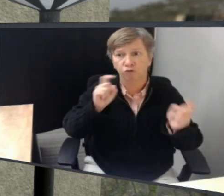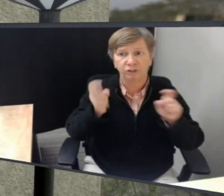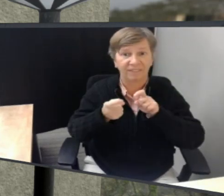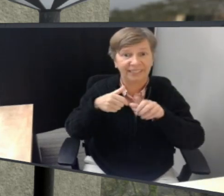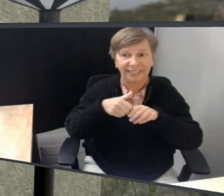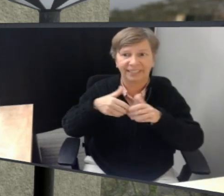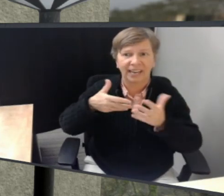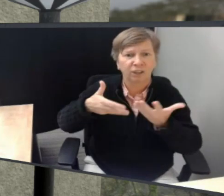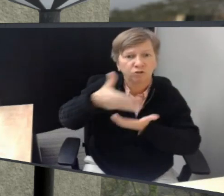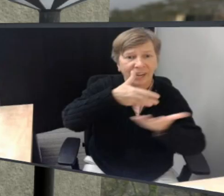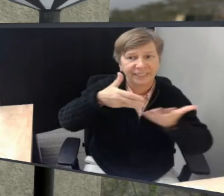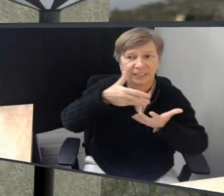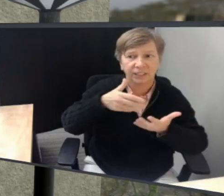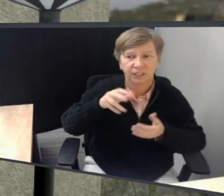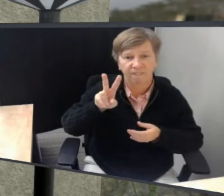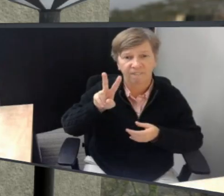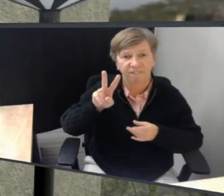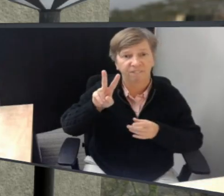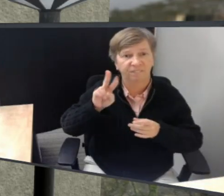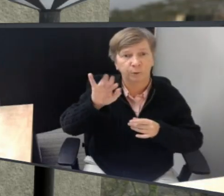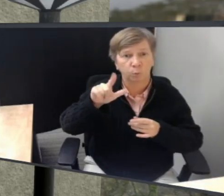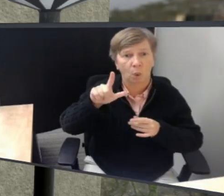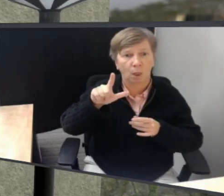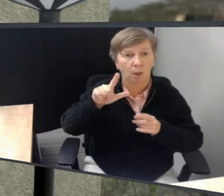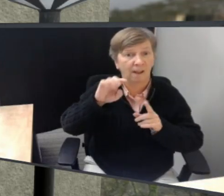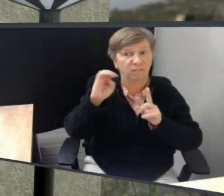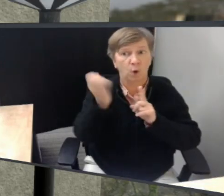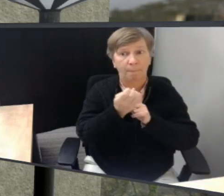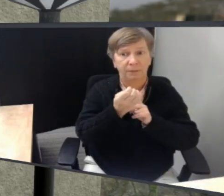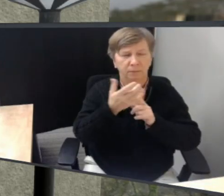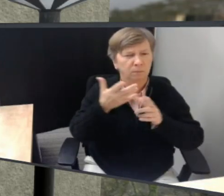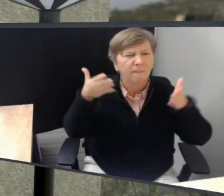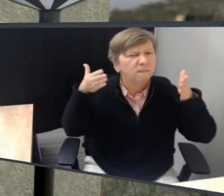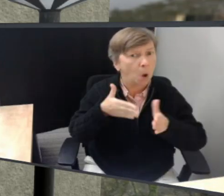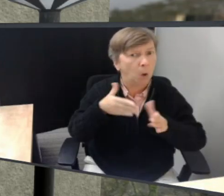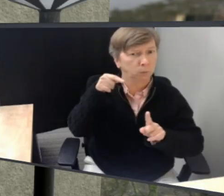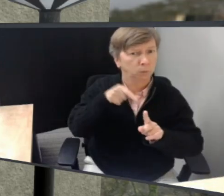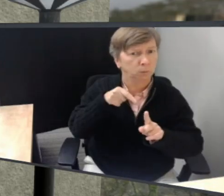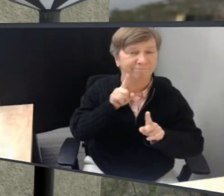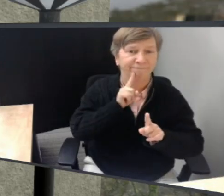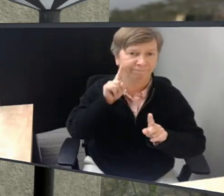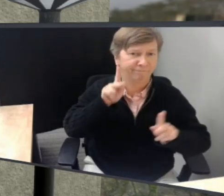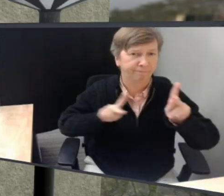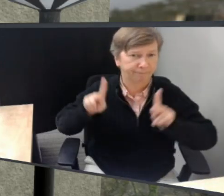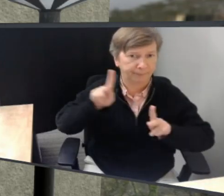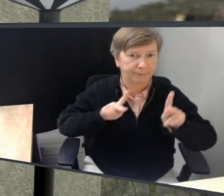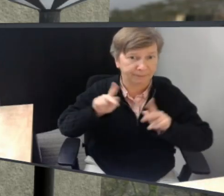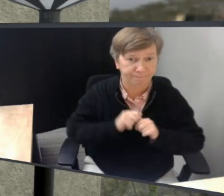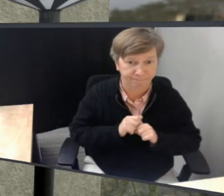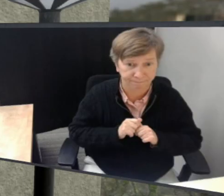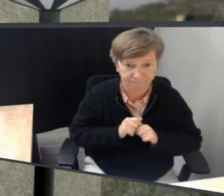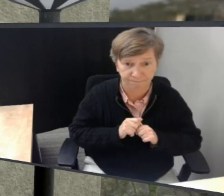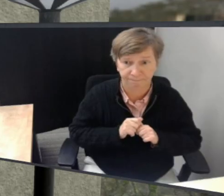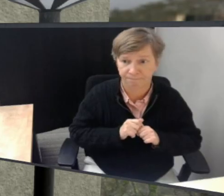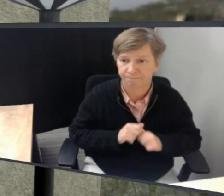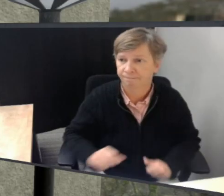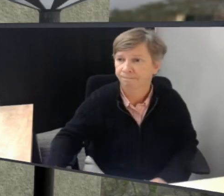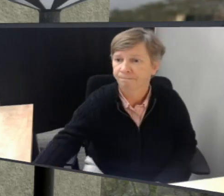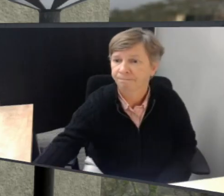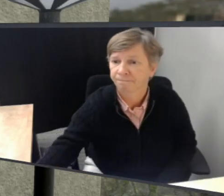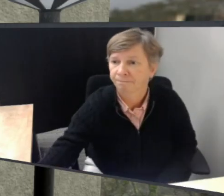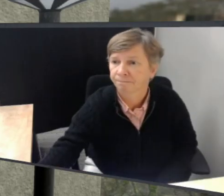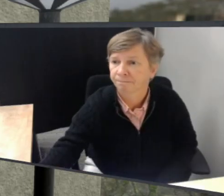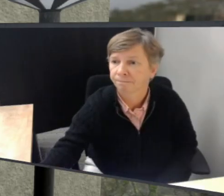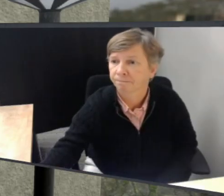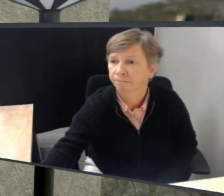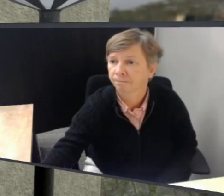of course, you can see my title, Paradigm Shifts in Interactive Virtual Environments. And the focus, of